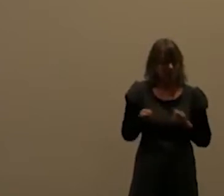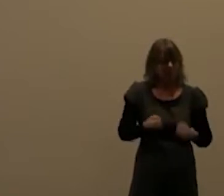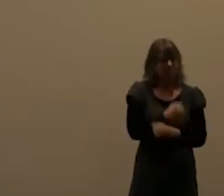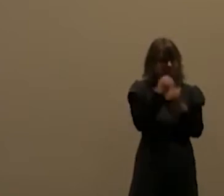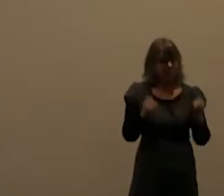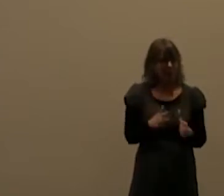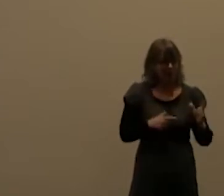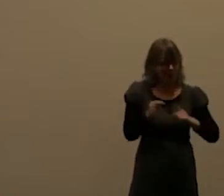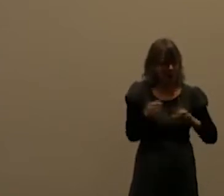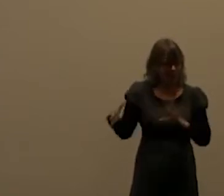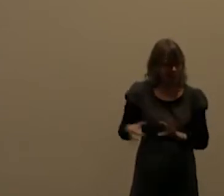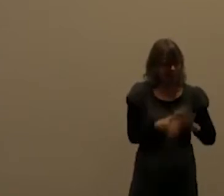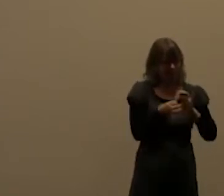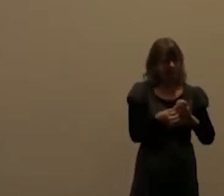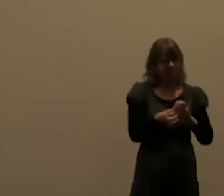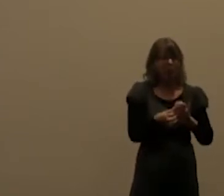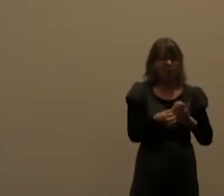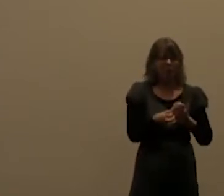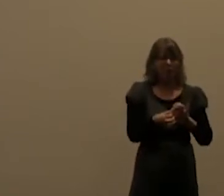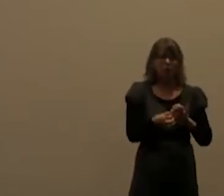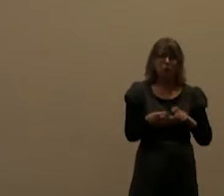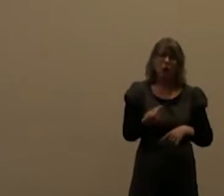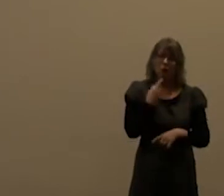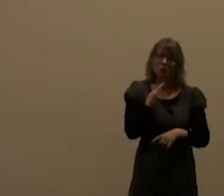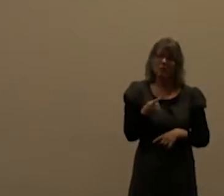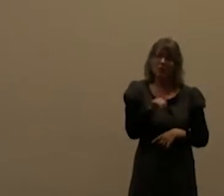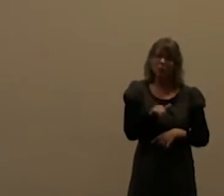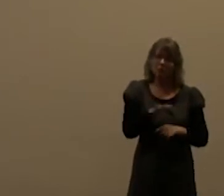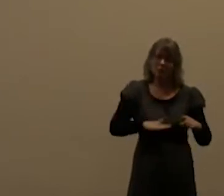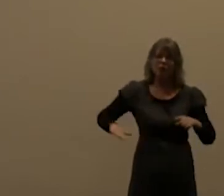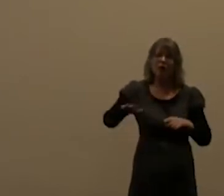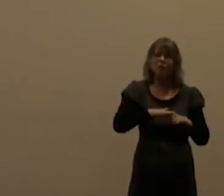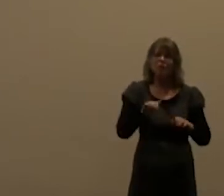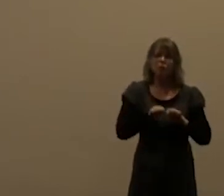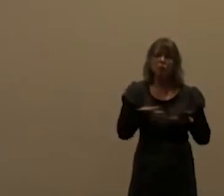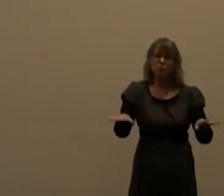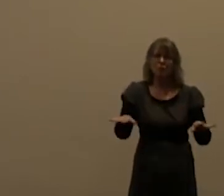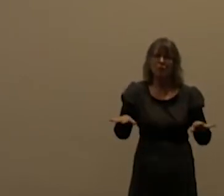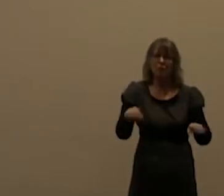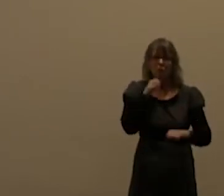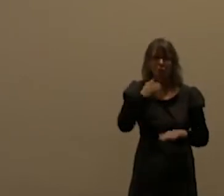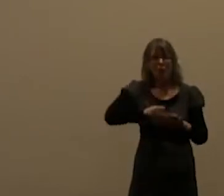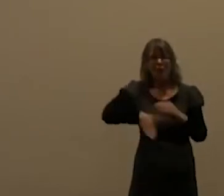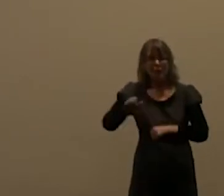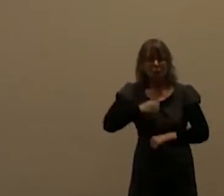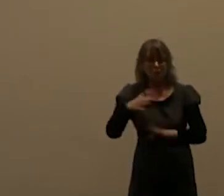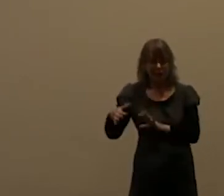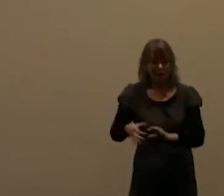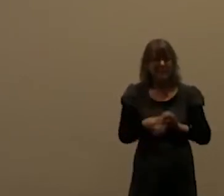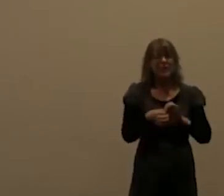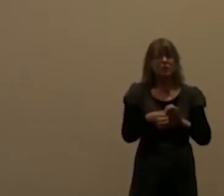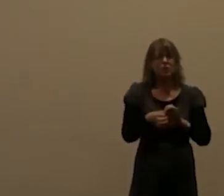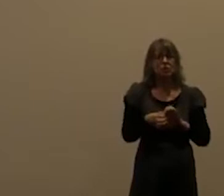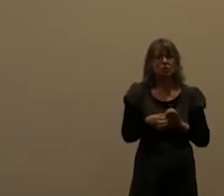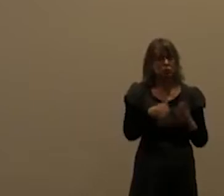Connector. I'm just going to tell it what environment to publish to. I'm going to create that. It's going to export my connector that I have to my